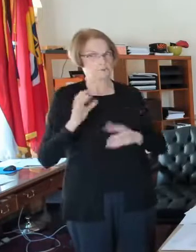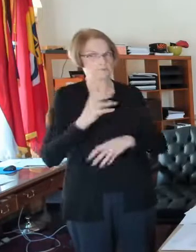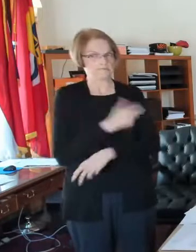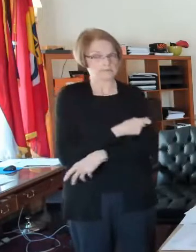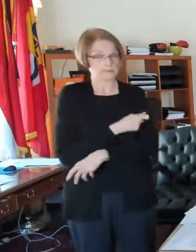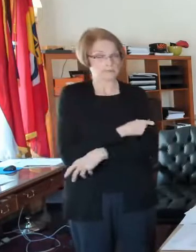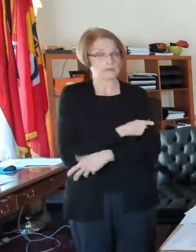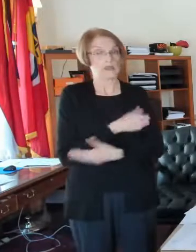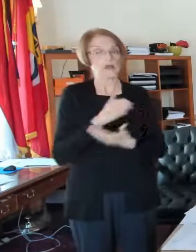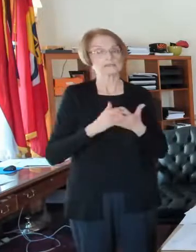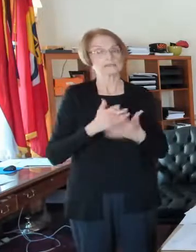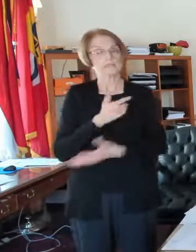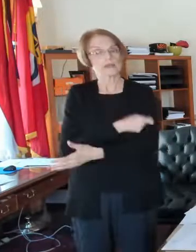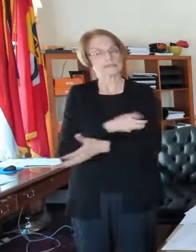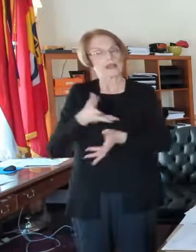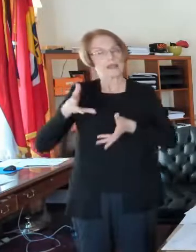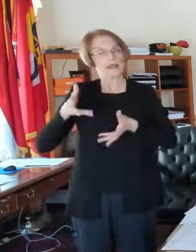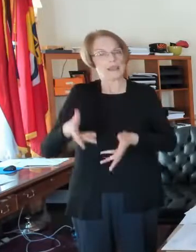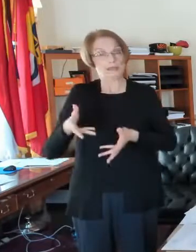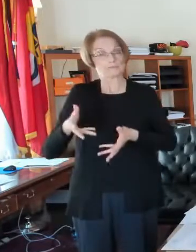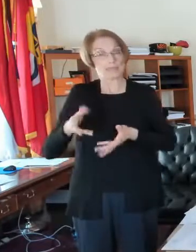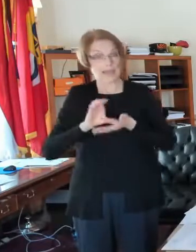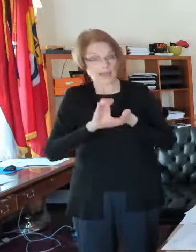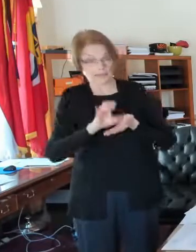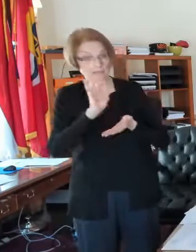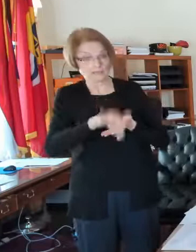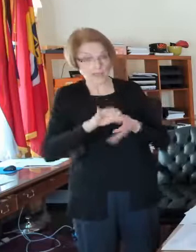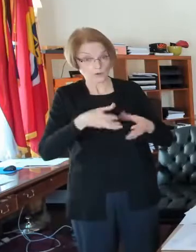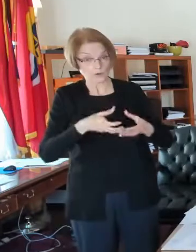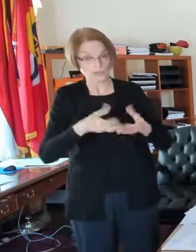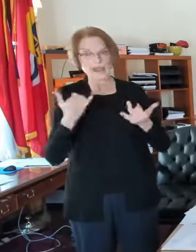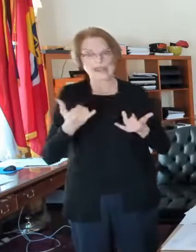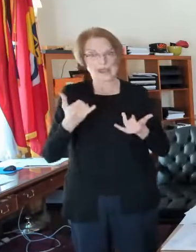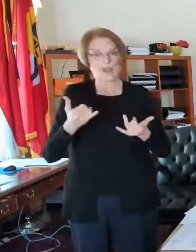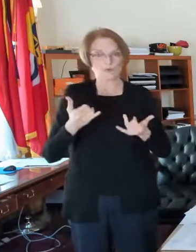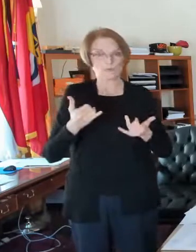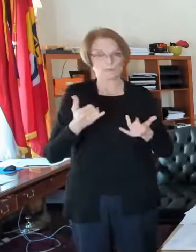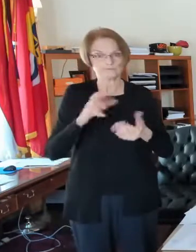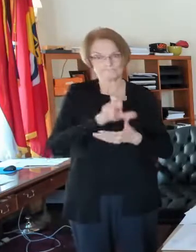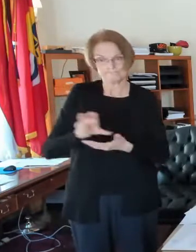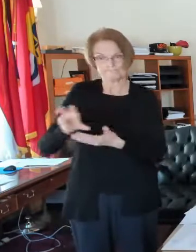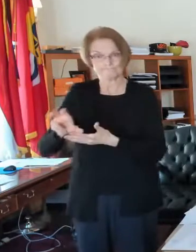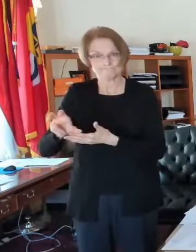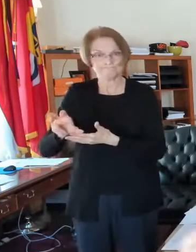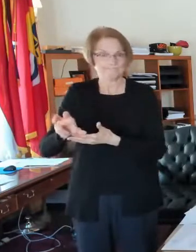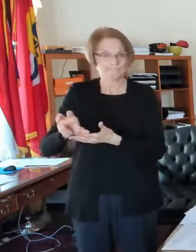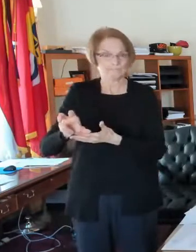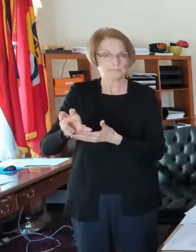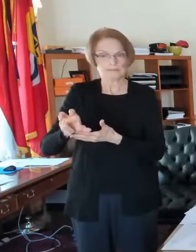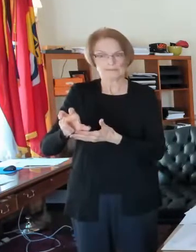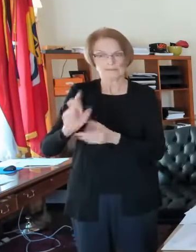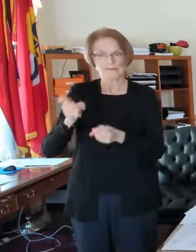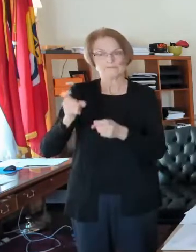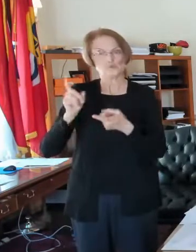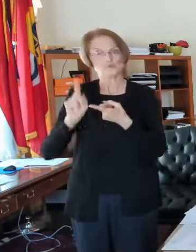So there were some doses that had been allocated to that, which are now being repurposed, if you will,